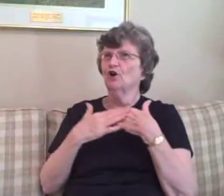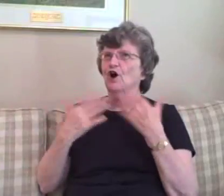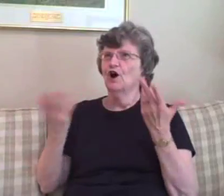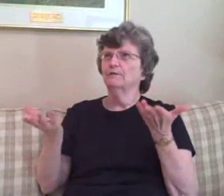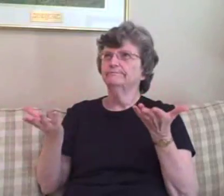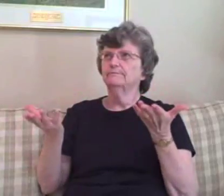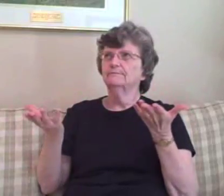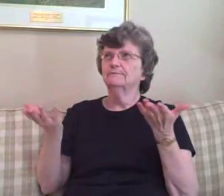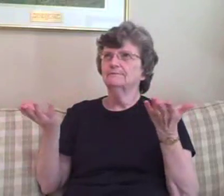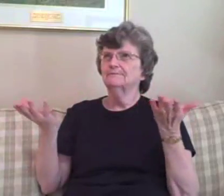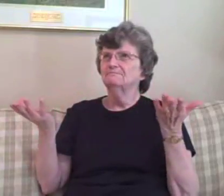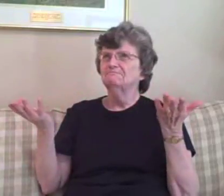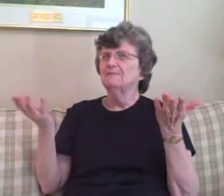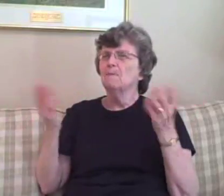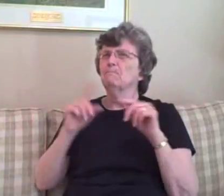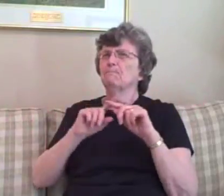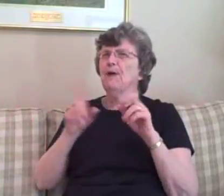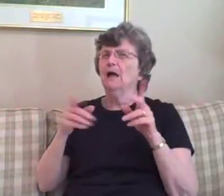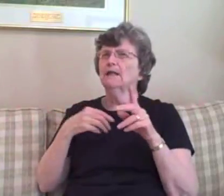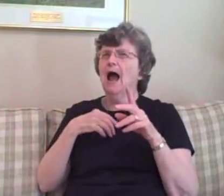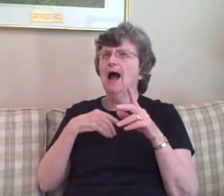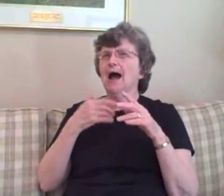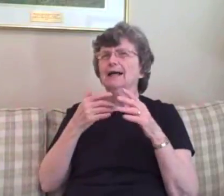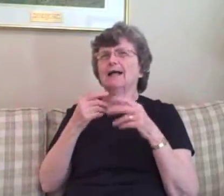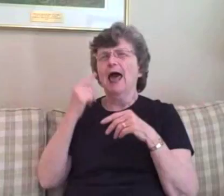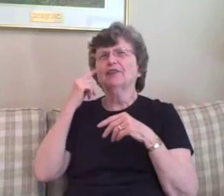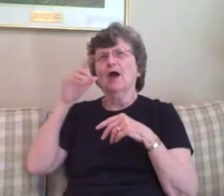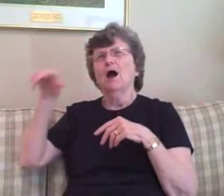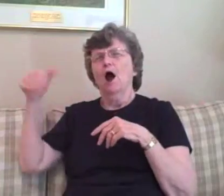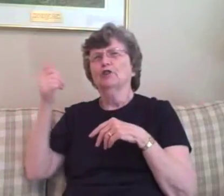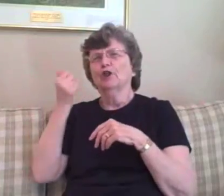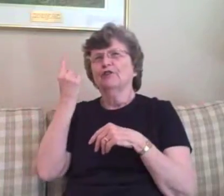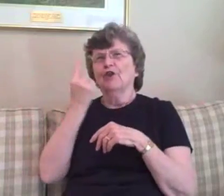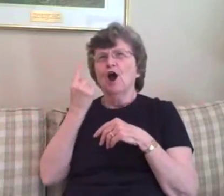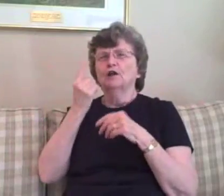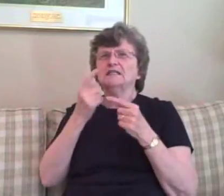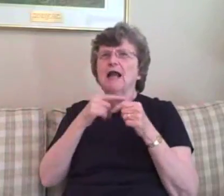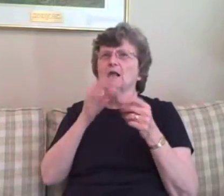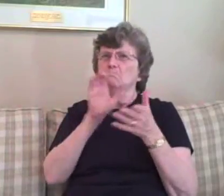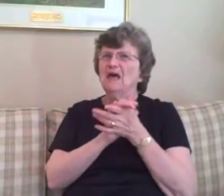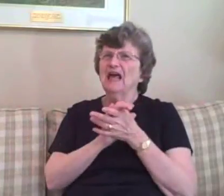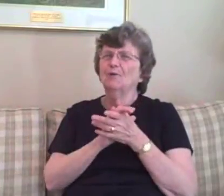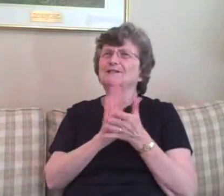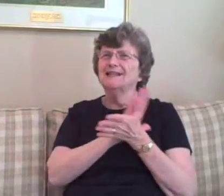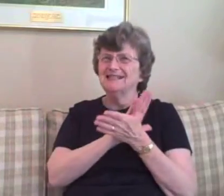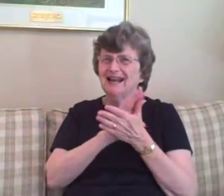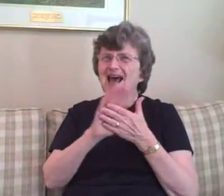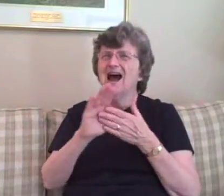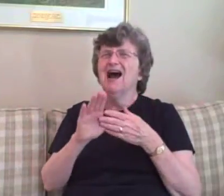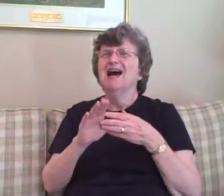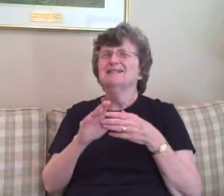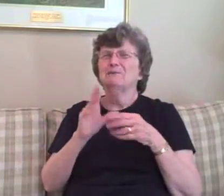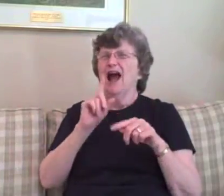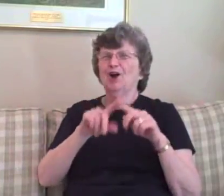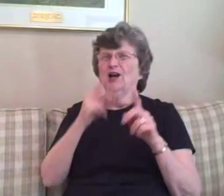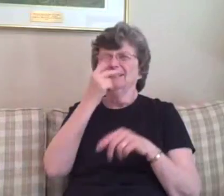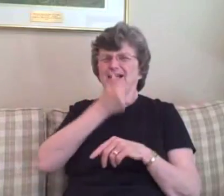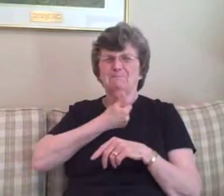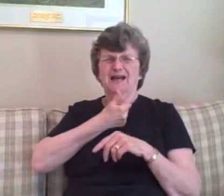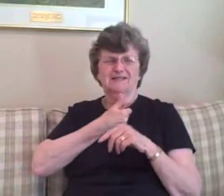that they didn't know about. That's my calling. But I think other thoughts were that I believed it would be